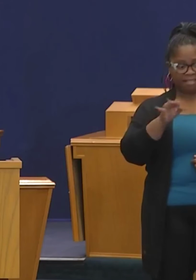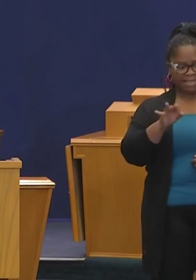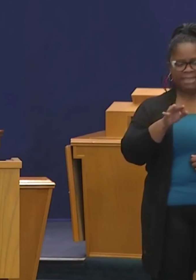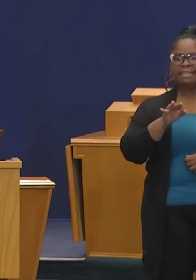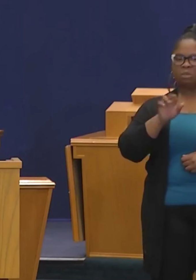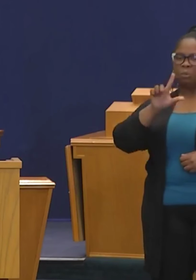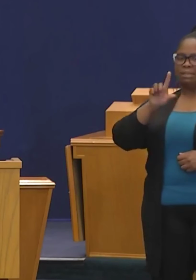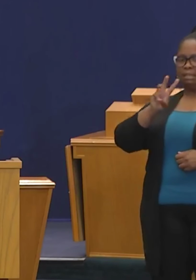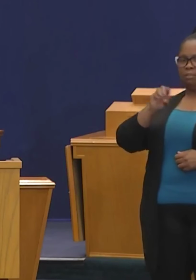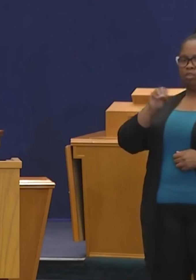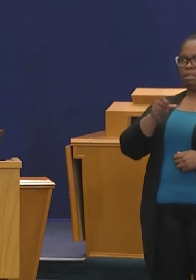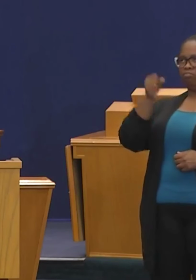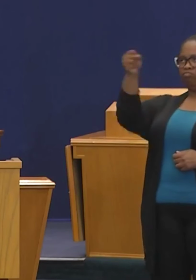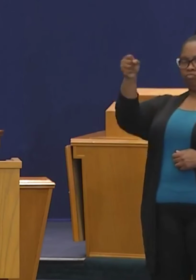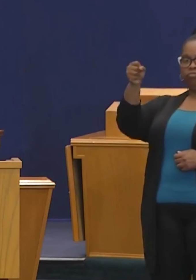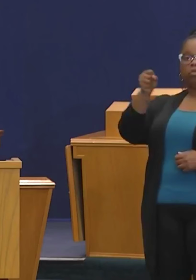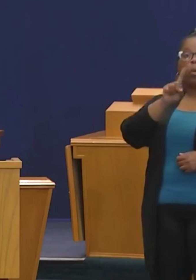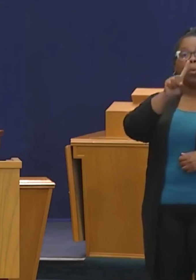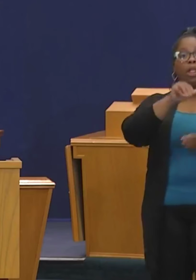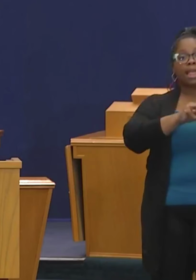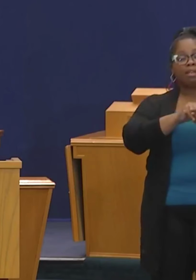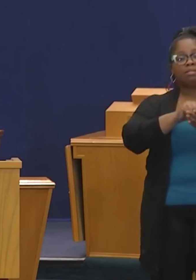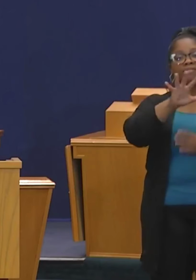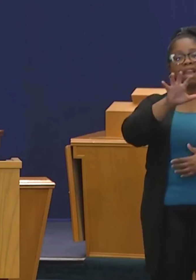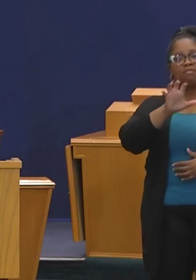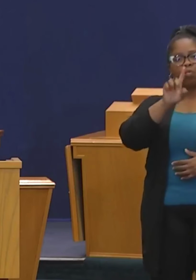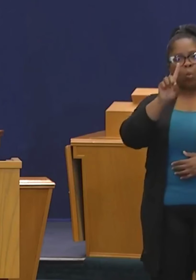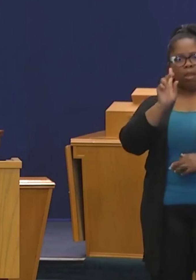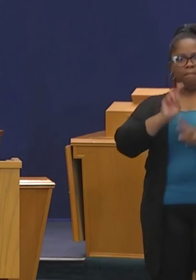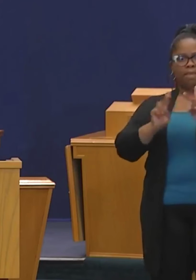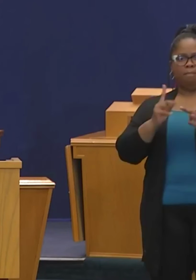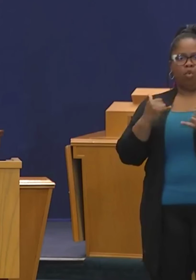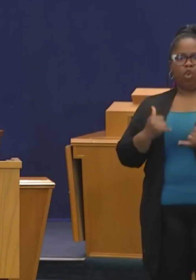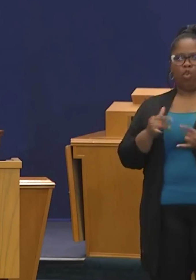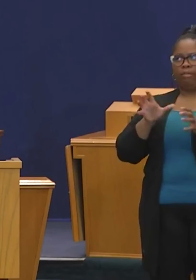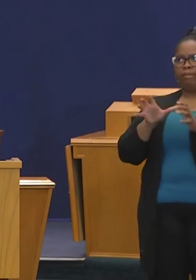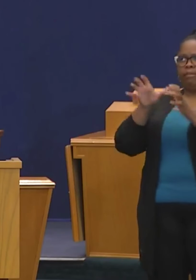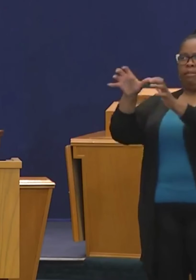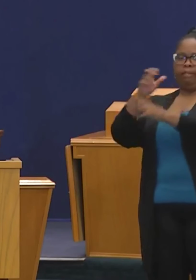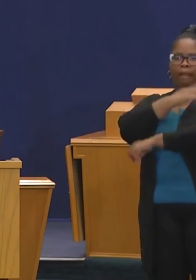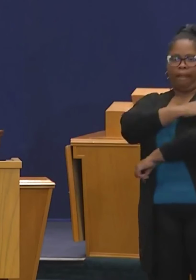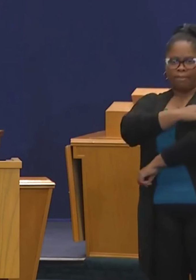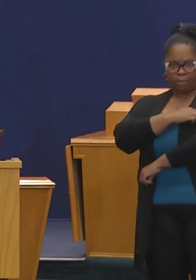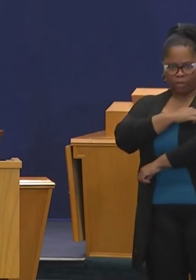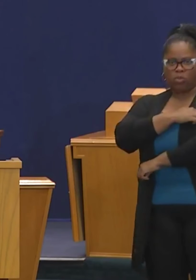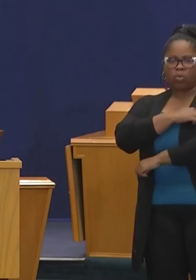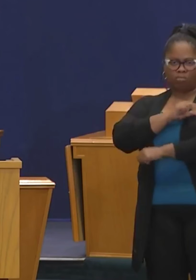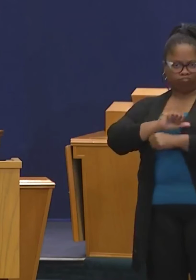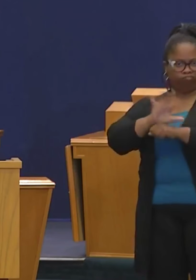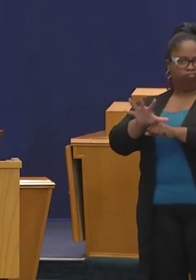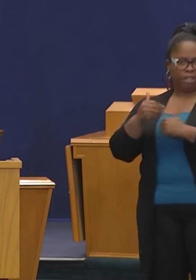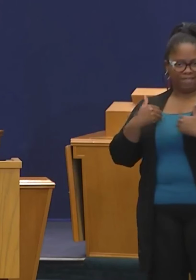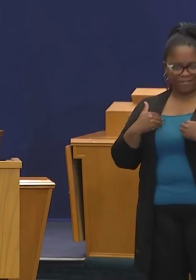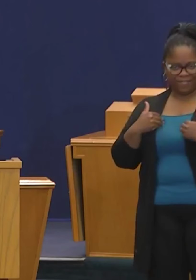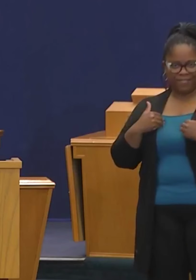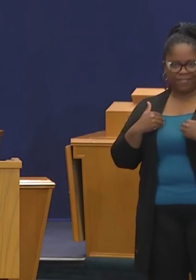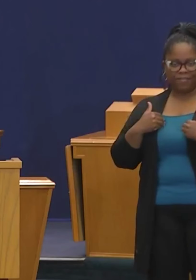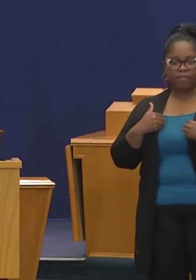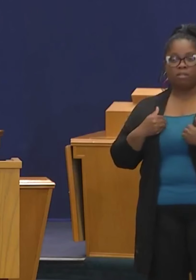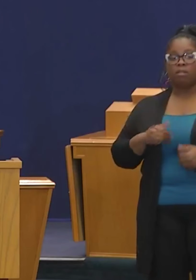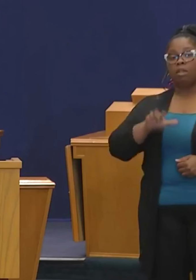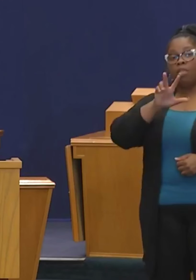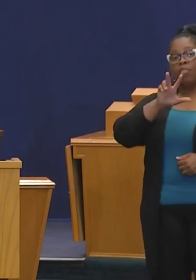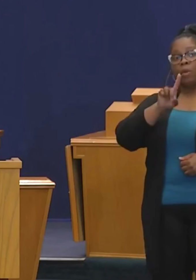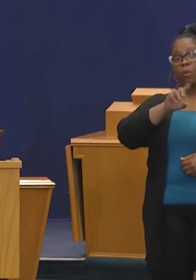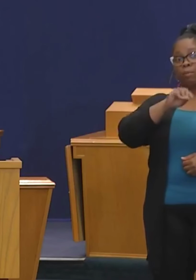There are 1,501 people who are currently hospitalized with a positive diagnosis for COVID-19.